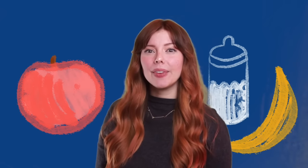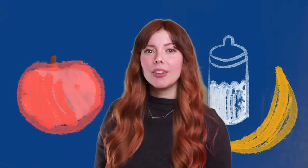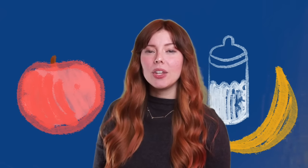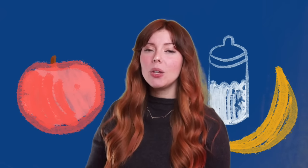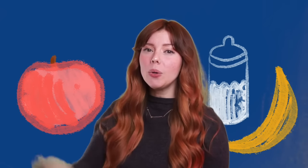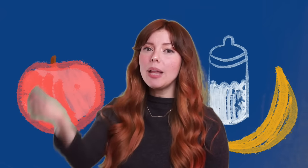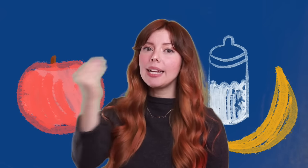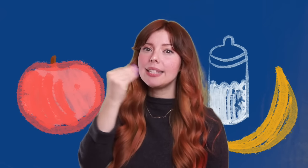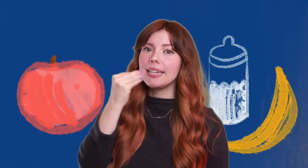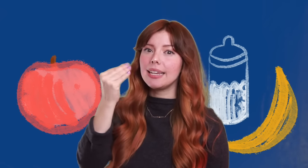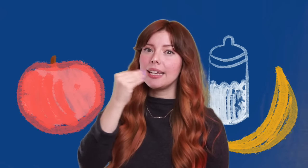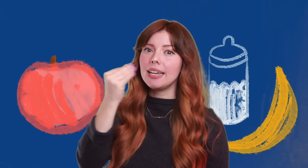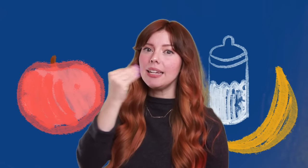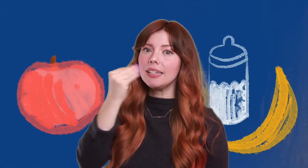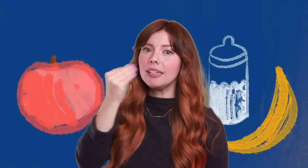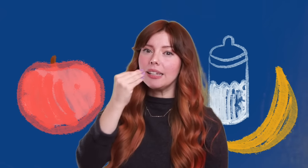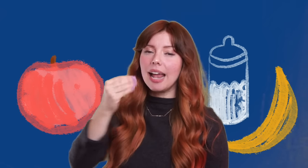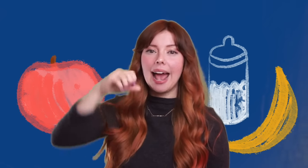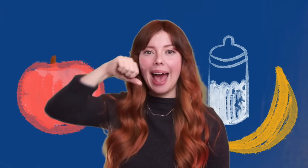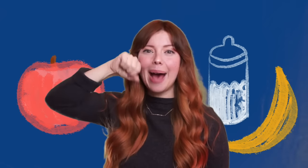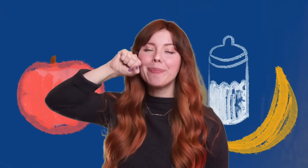Do you like to eat apples?